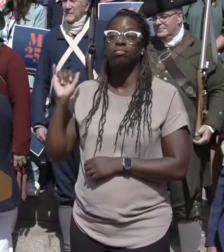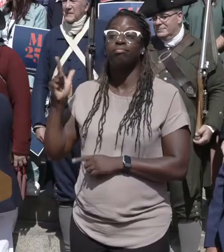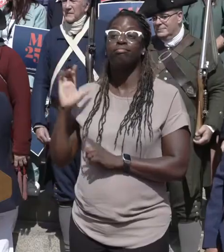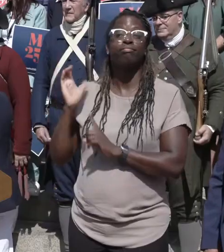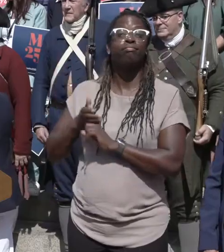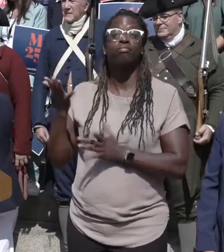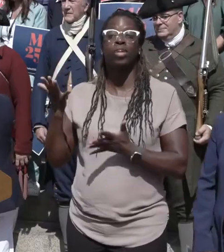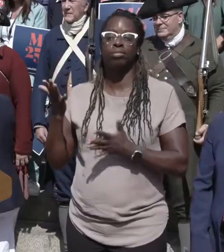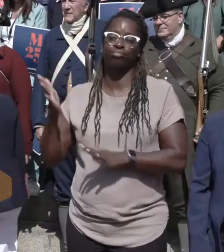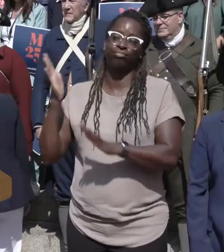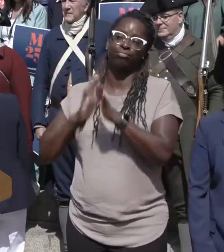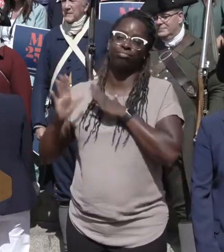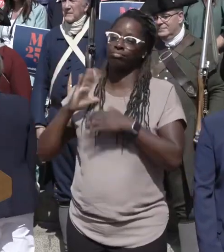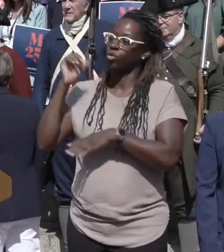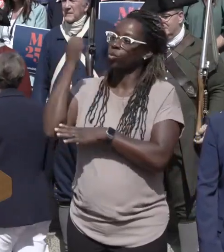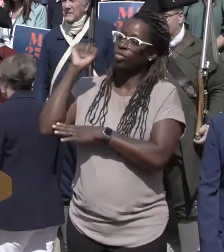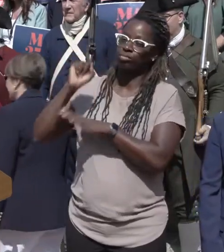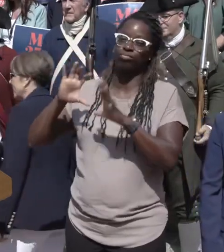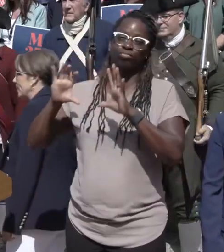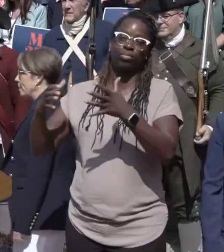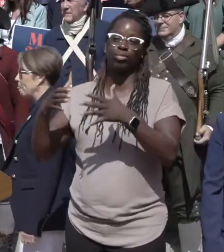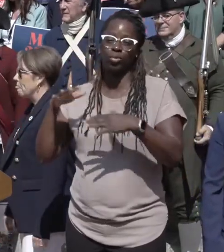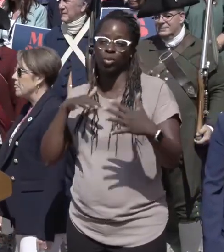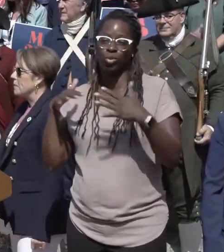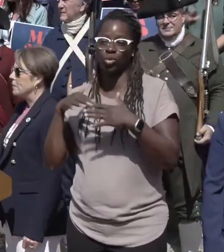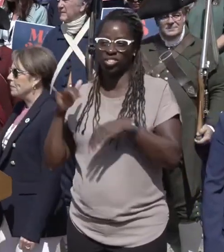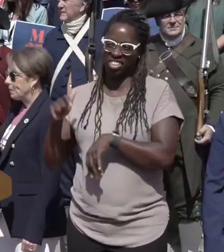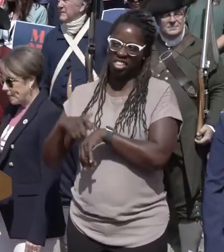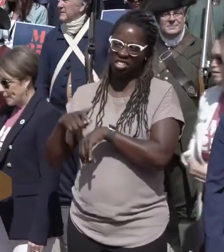Boston. Thank you. Fantastic.